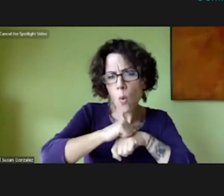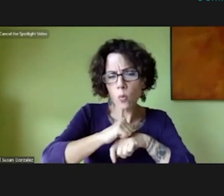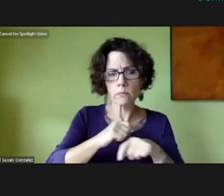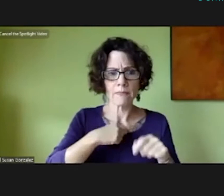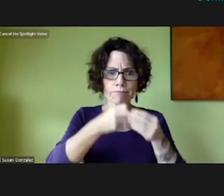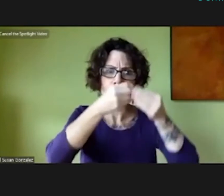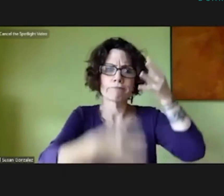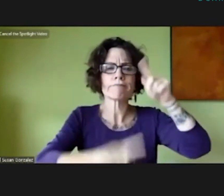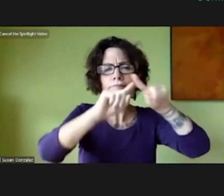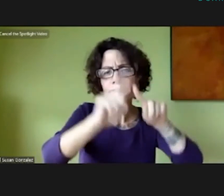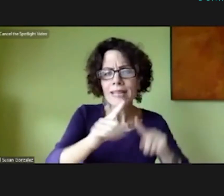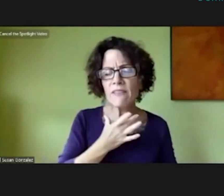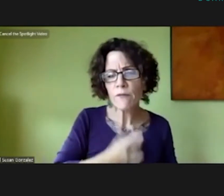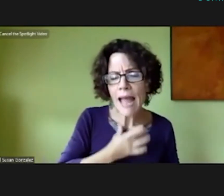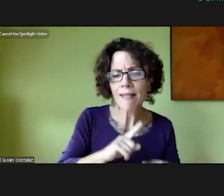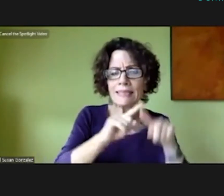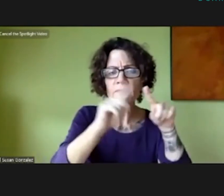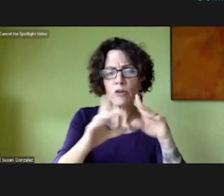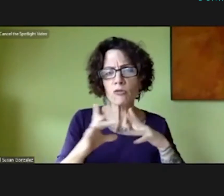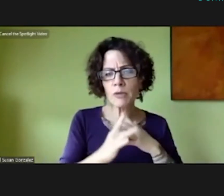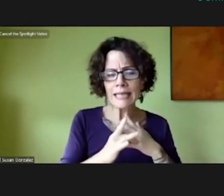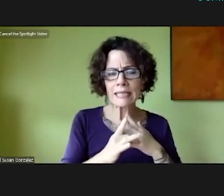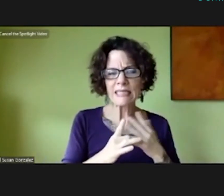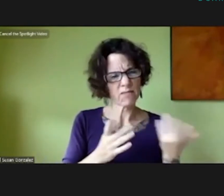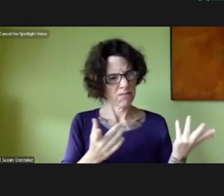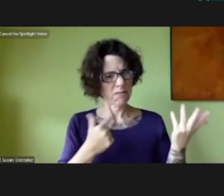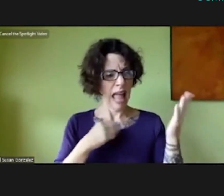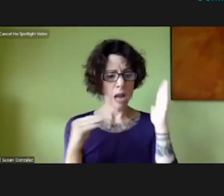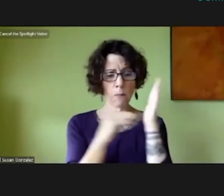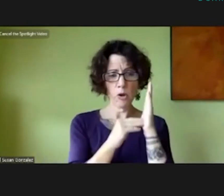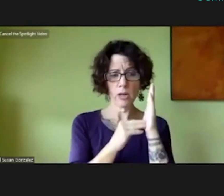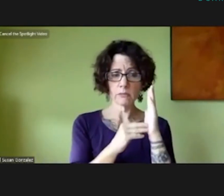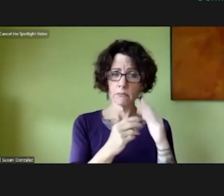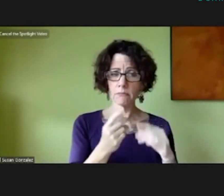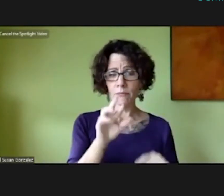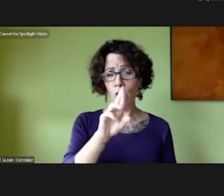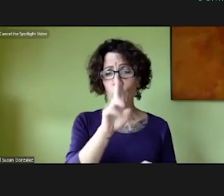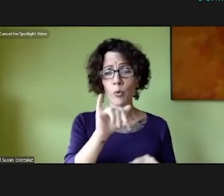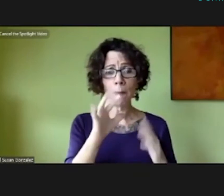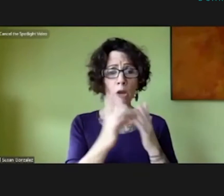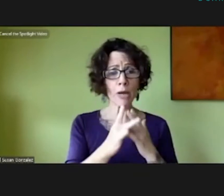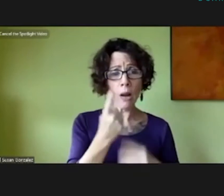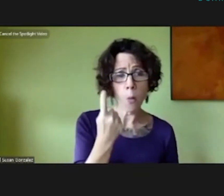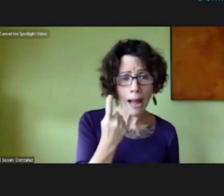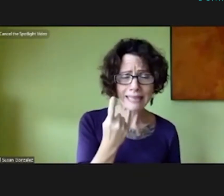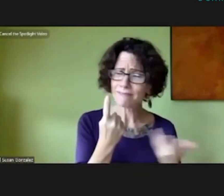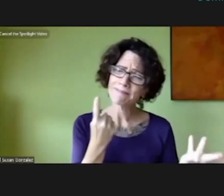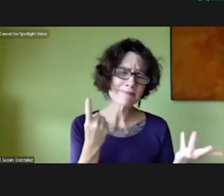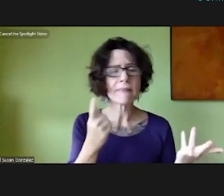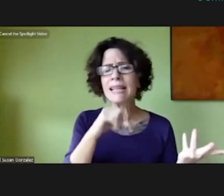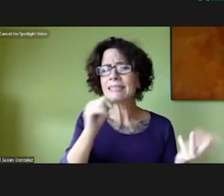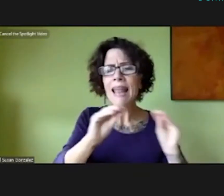If I collect like ruby necklaces or red stone, I will list